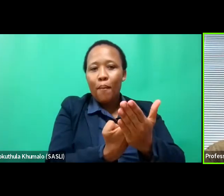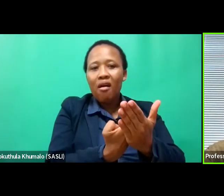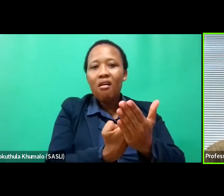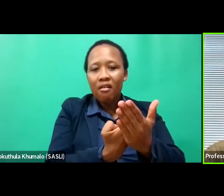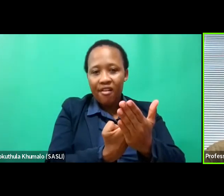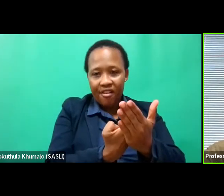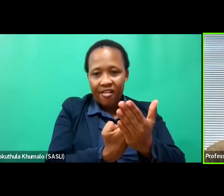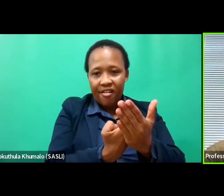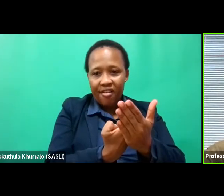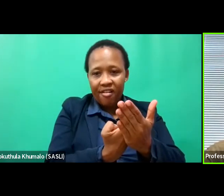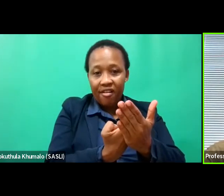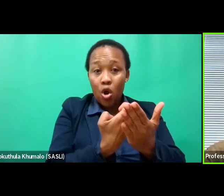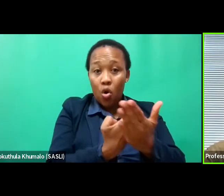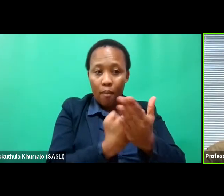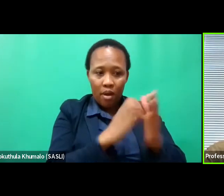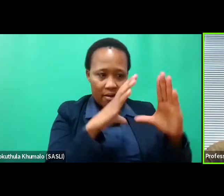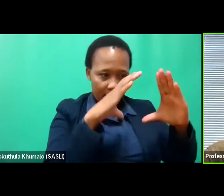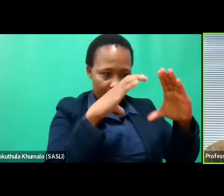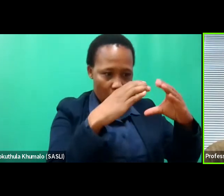rather than social justice.